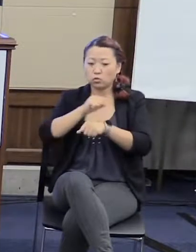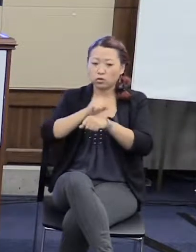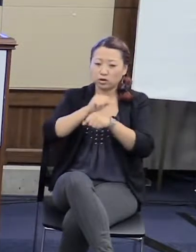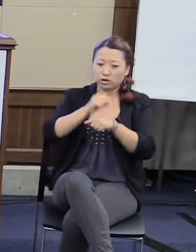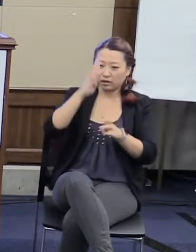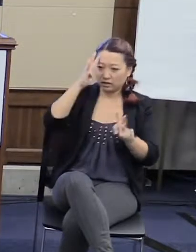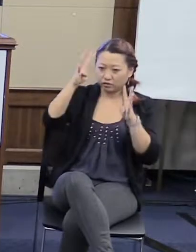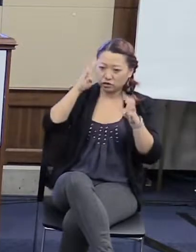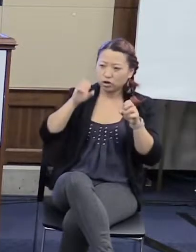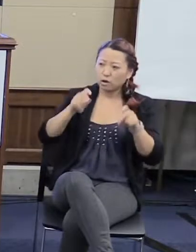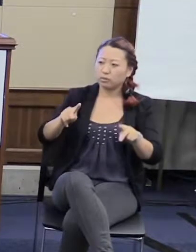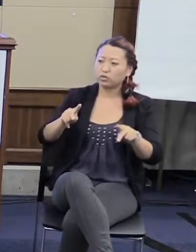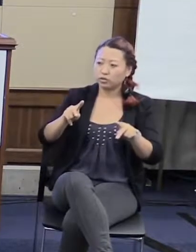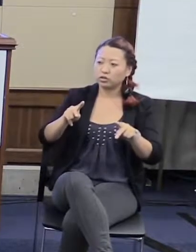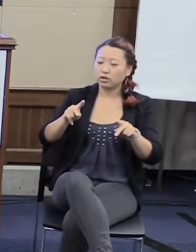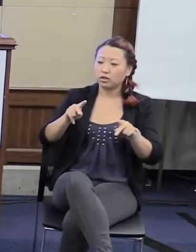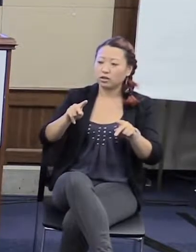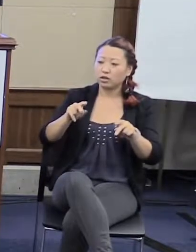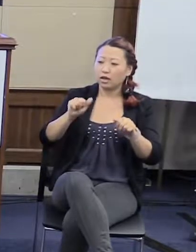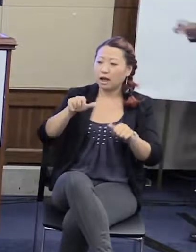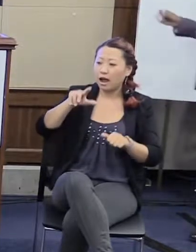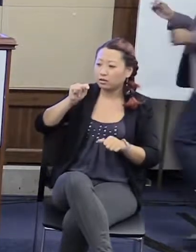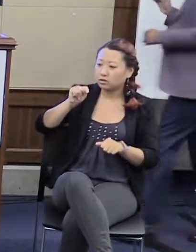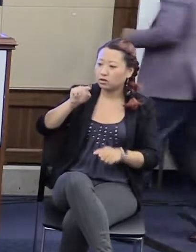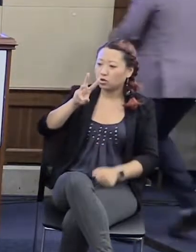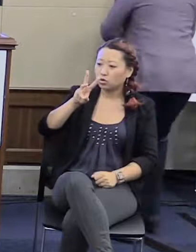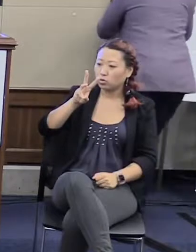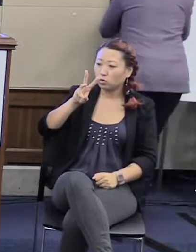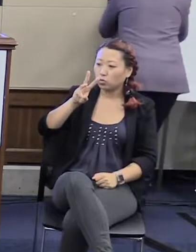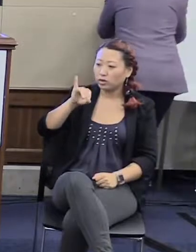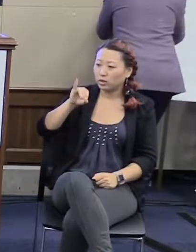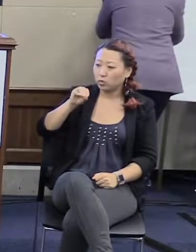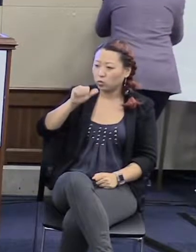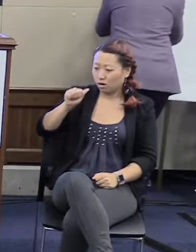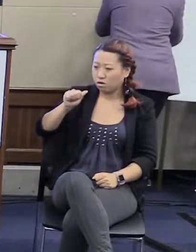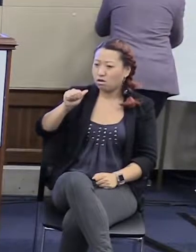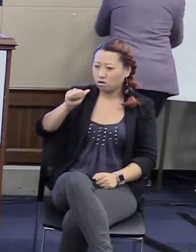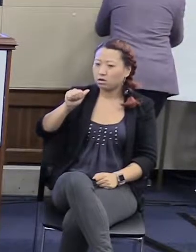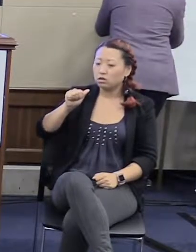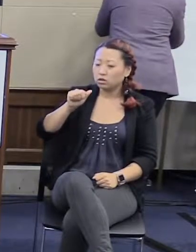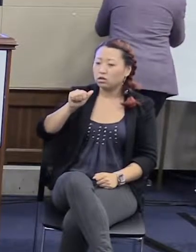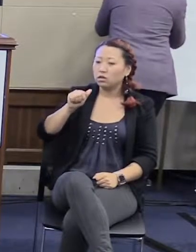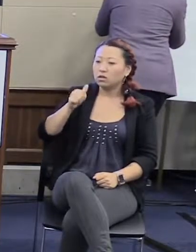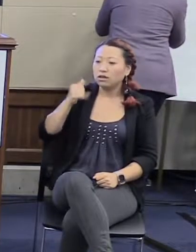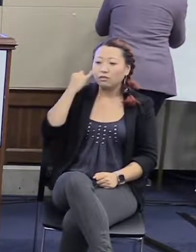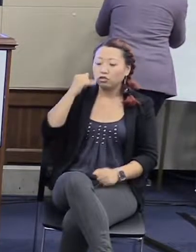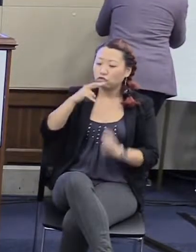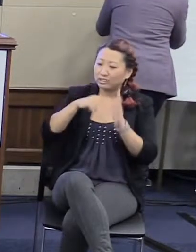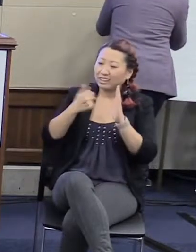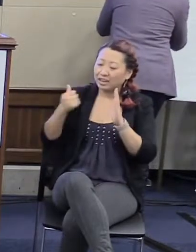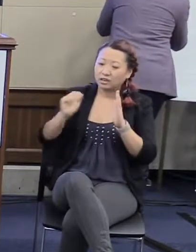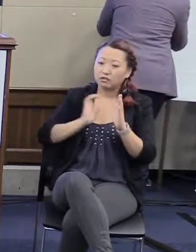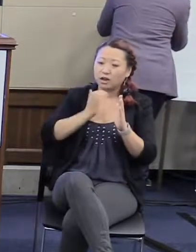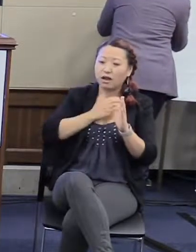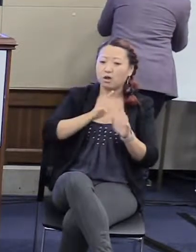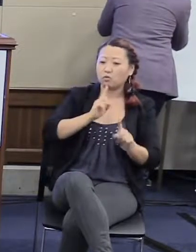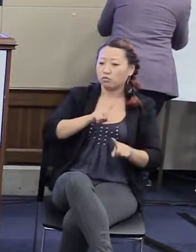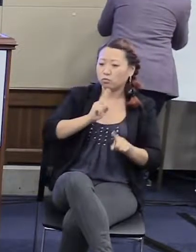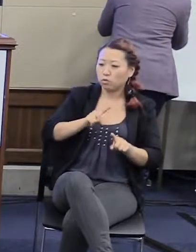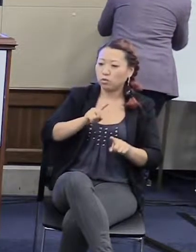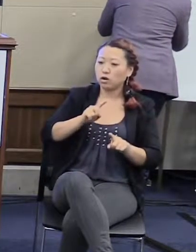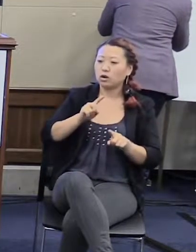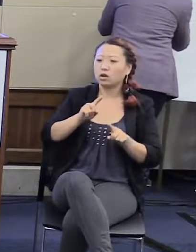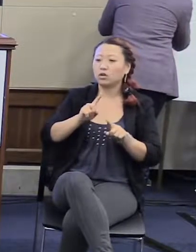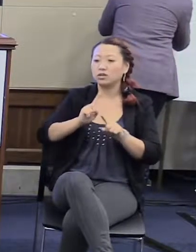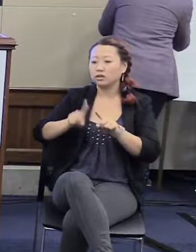Act, WIOA. It's a term you're going to hear a lot if you read any of Respectability's emails or read any of our reports or read any of our op-eds.